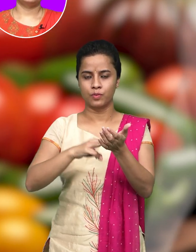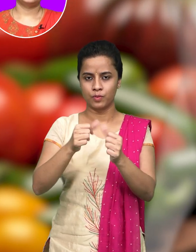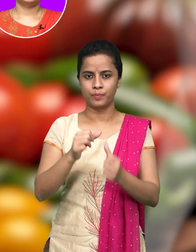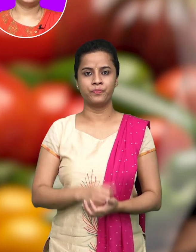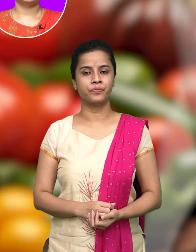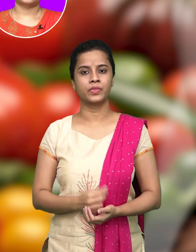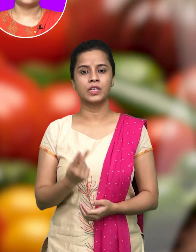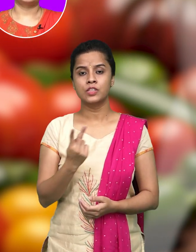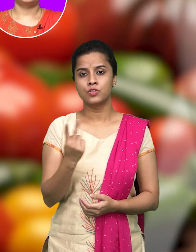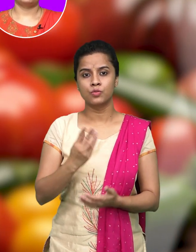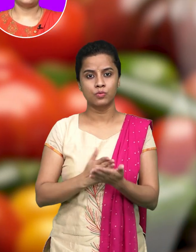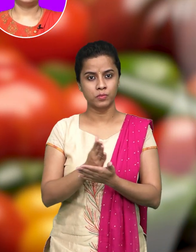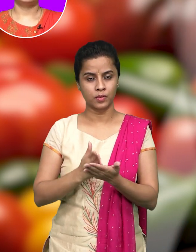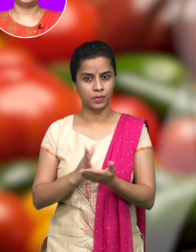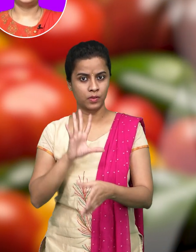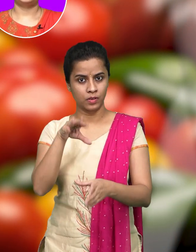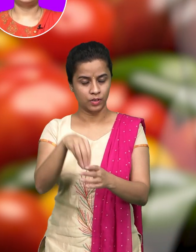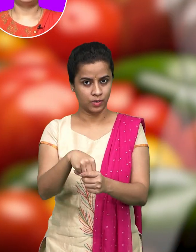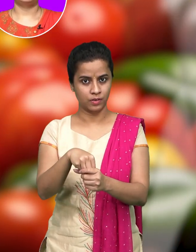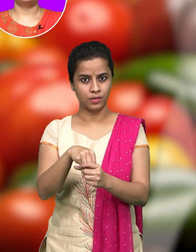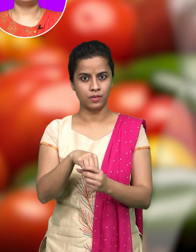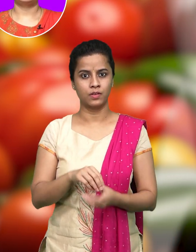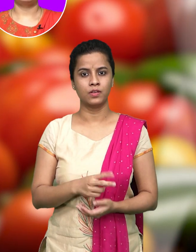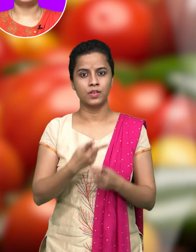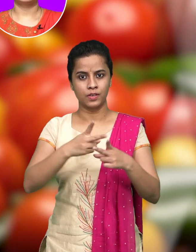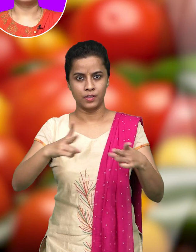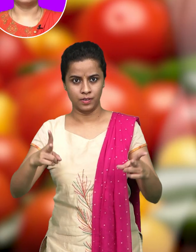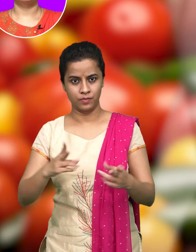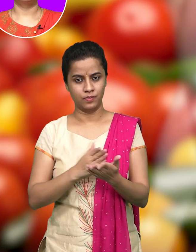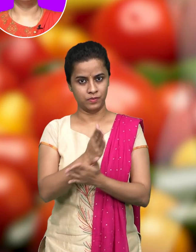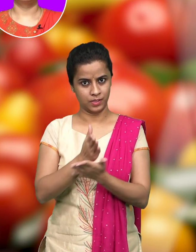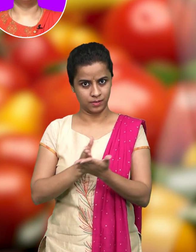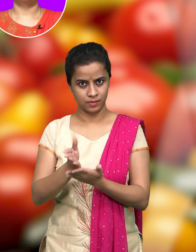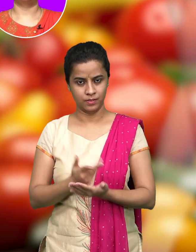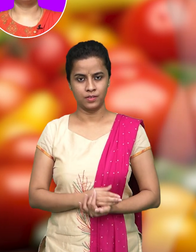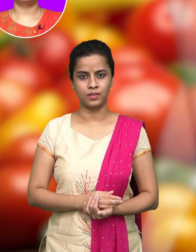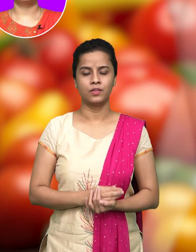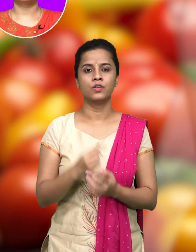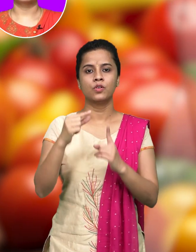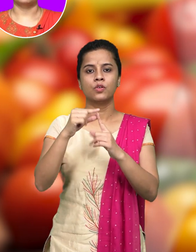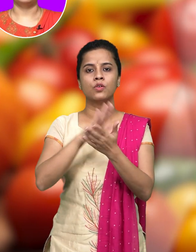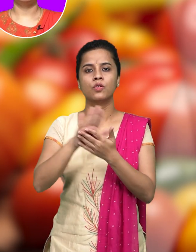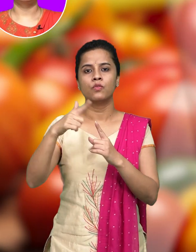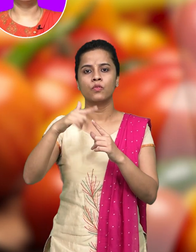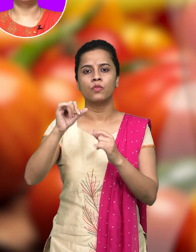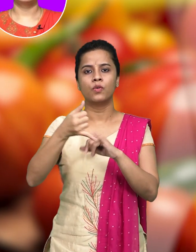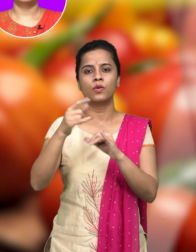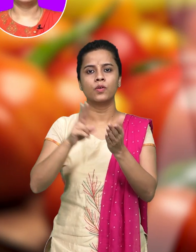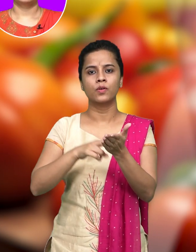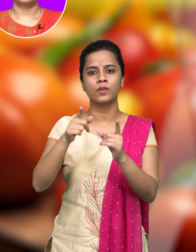These two regions are involved in two different phases of photosynthesis called